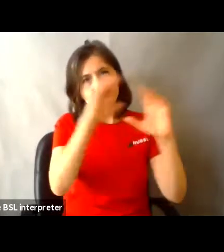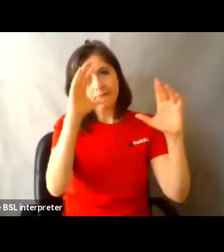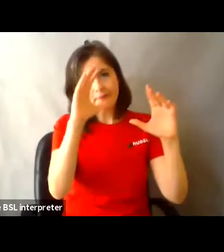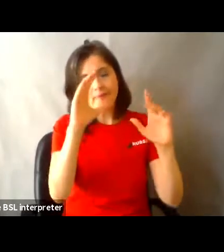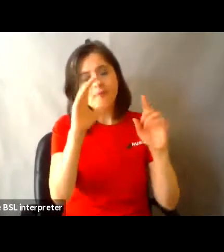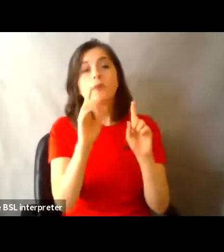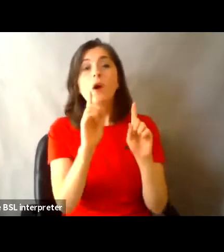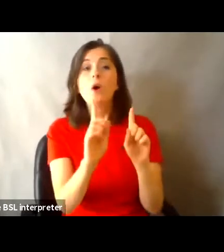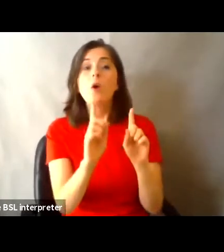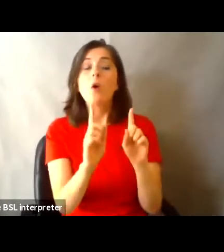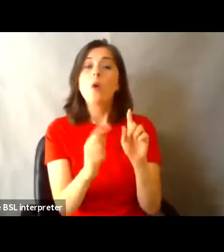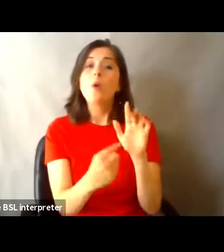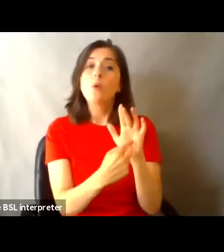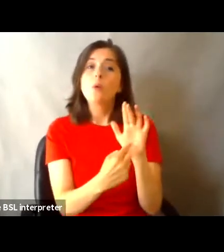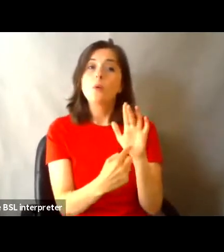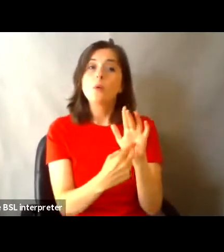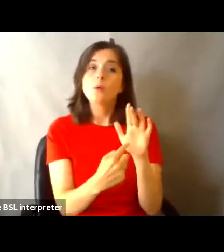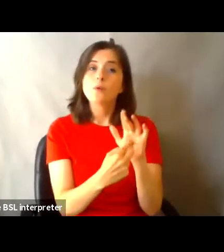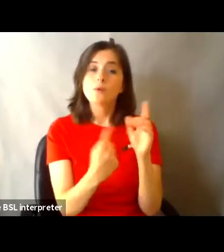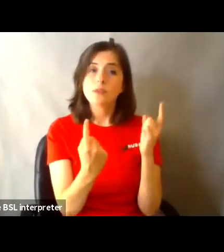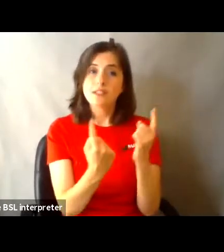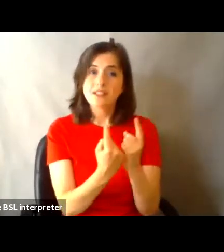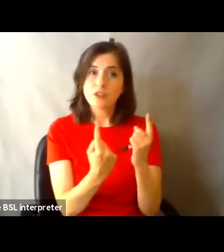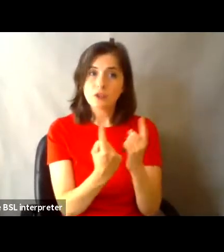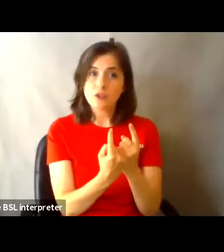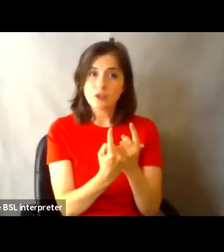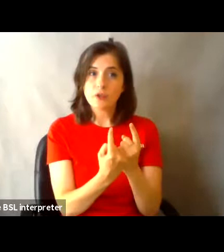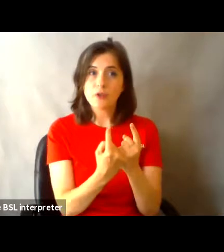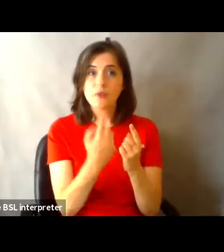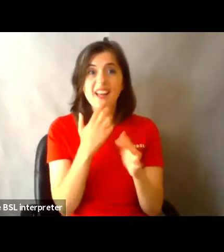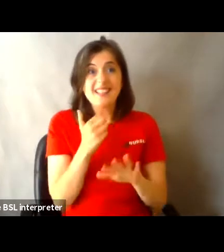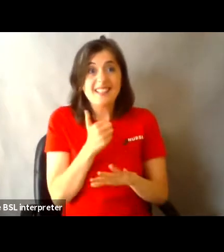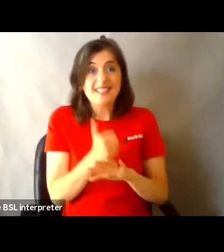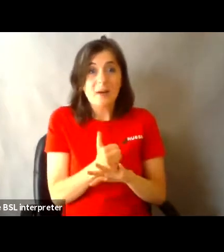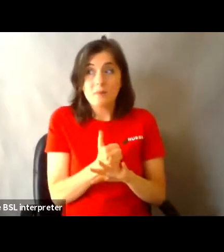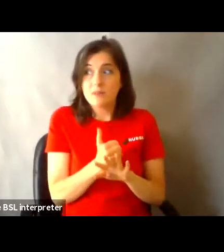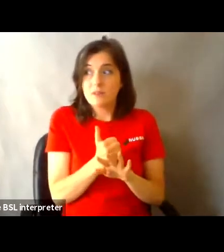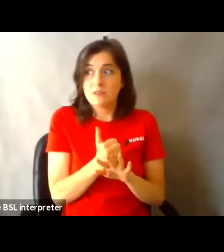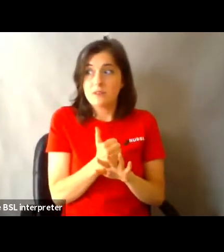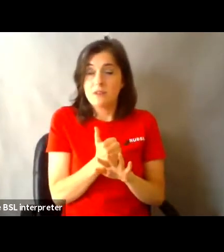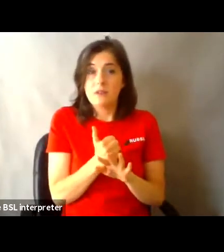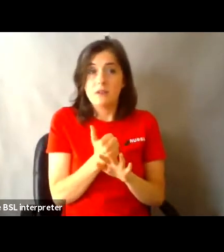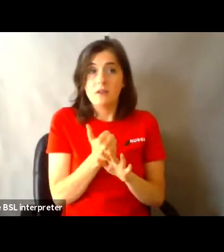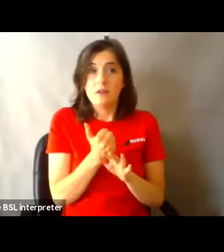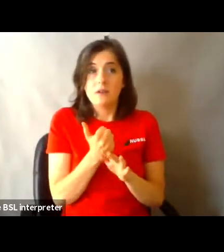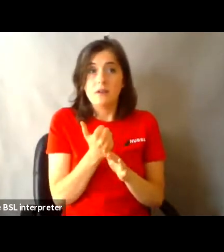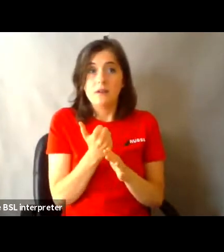One key issue has been establishing, even among some other disabled,